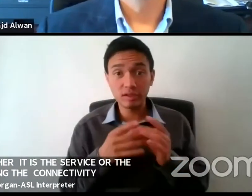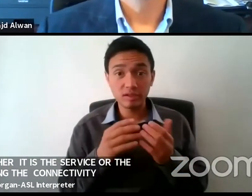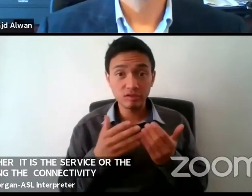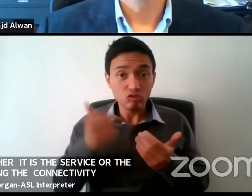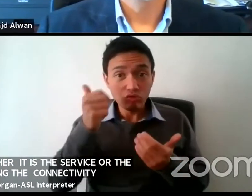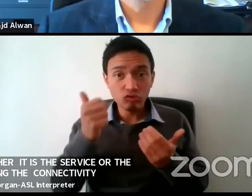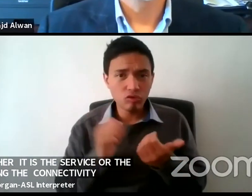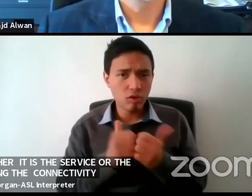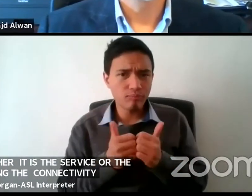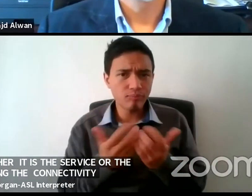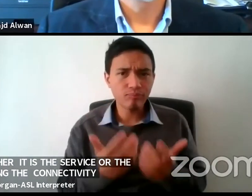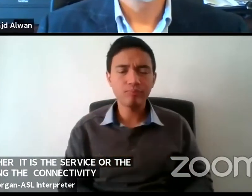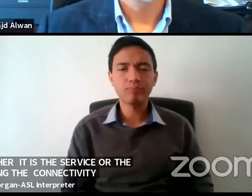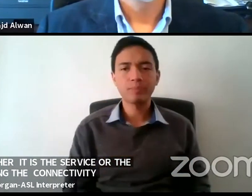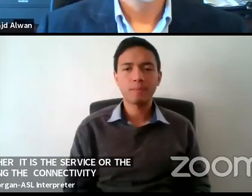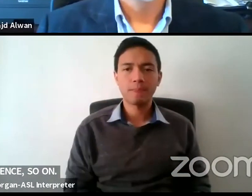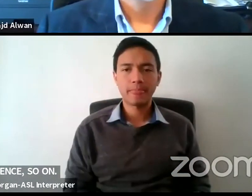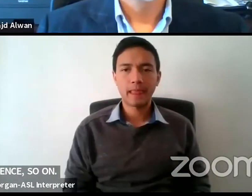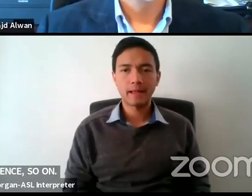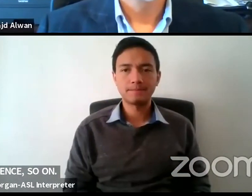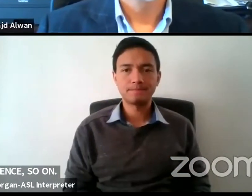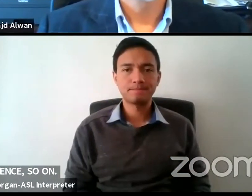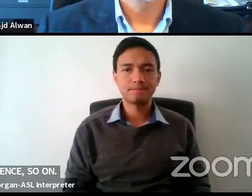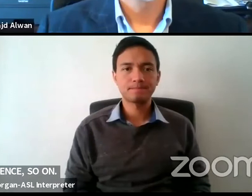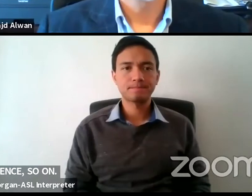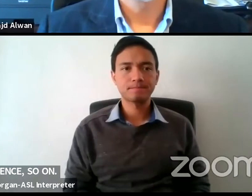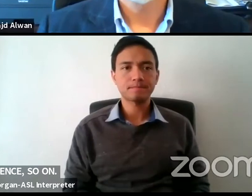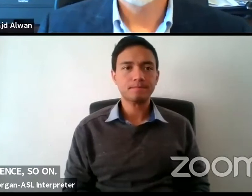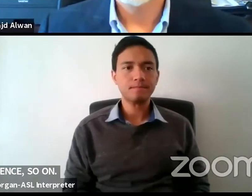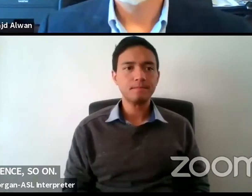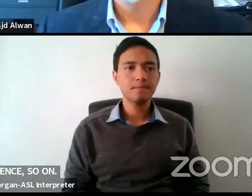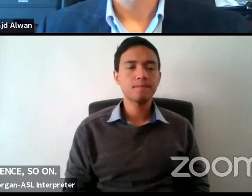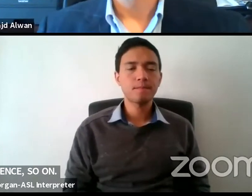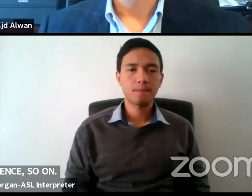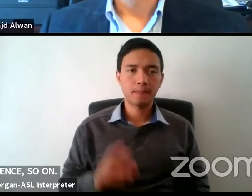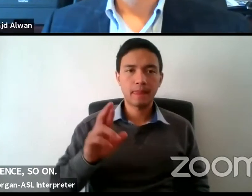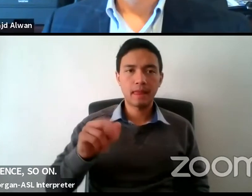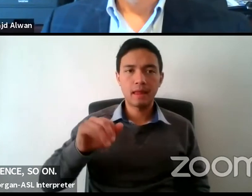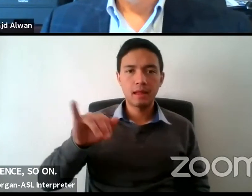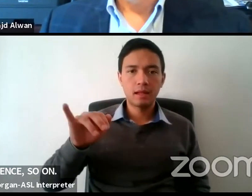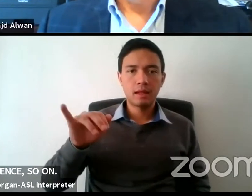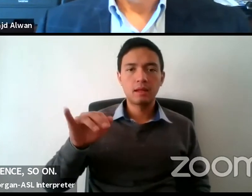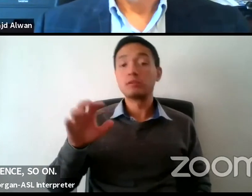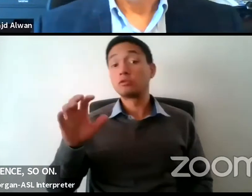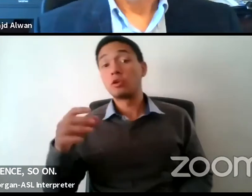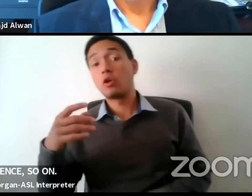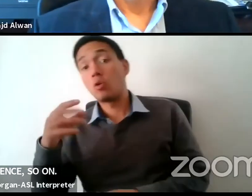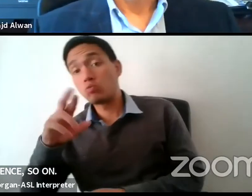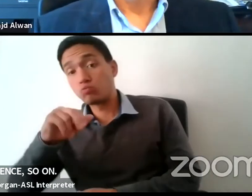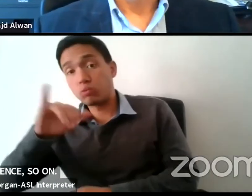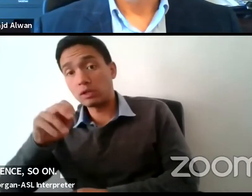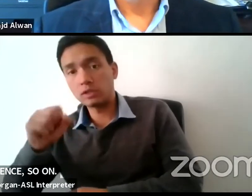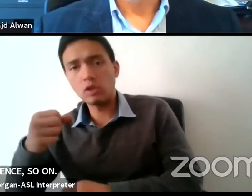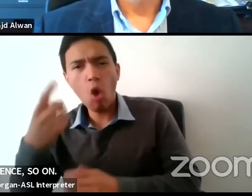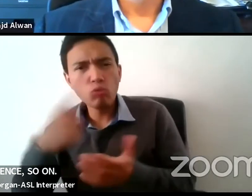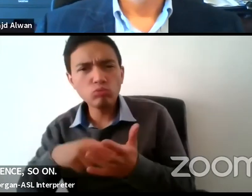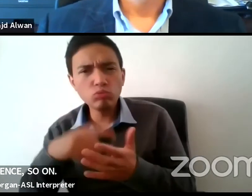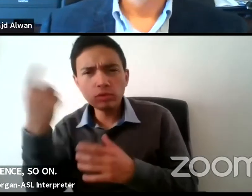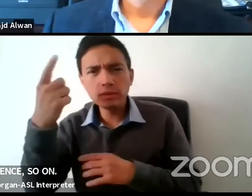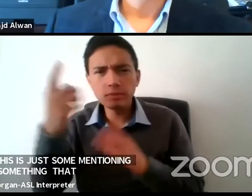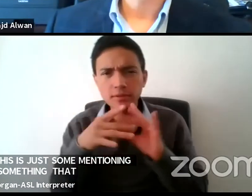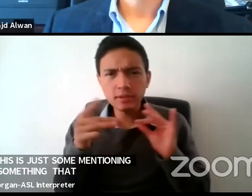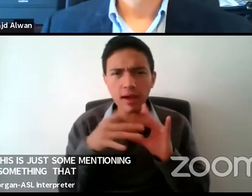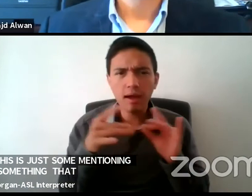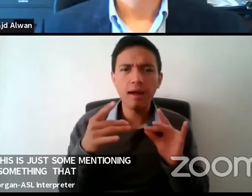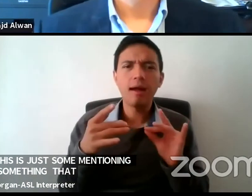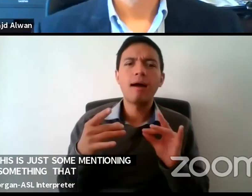You know, there's another thing as well, and this is just someone's mentioning this in chat that I just thought would be interesting. And this is something else that reminds me of my mother's